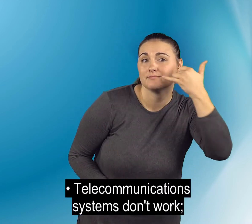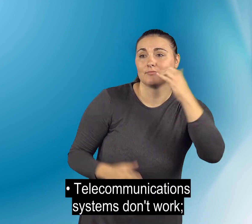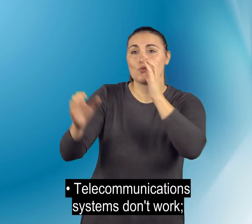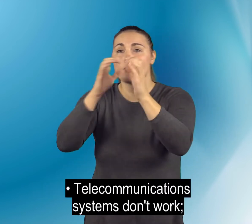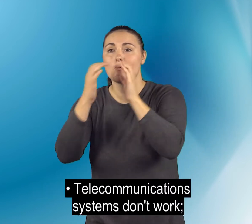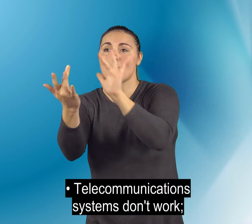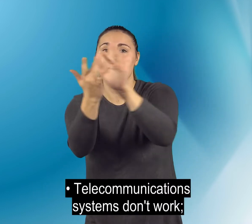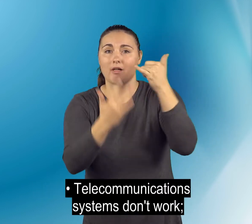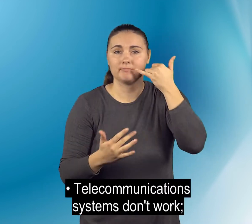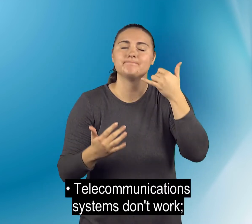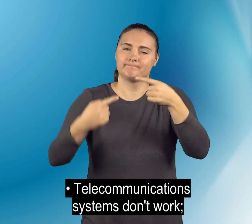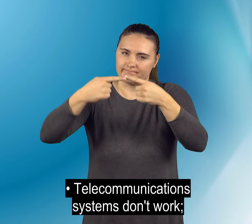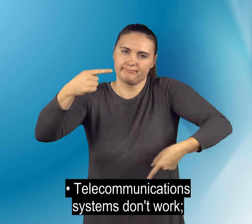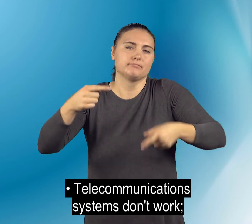Telecommunication systems don't work.